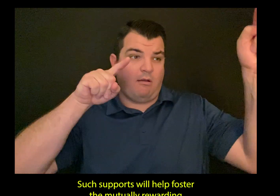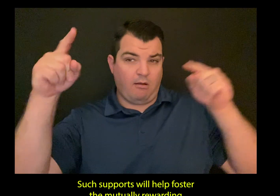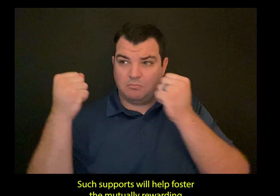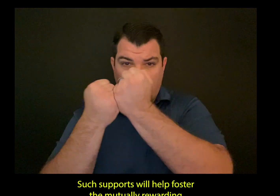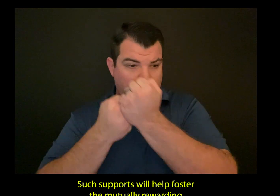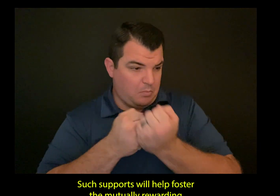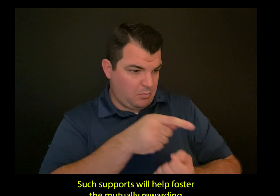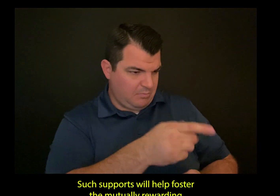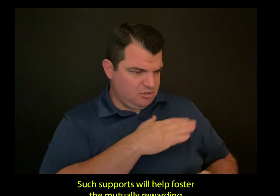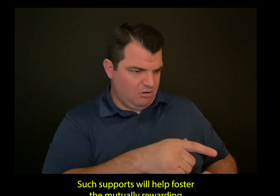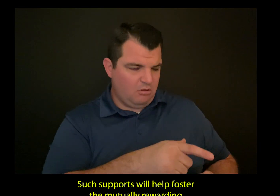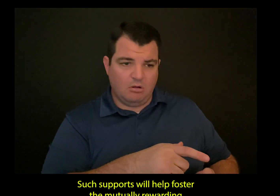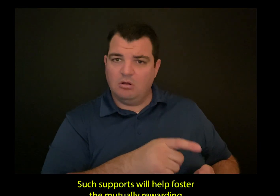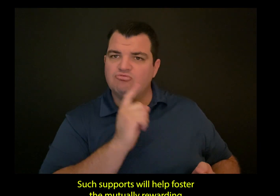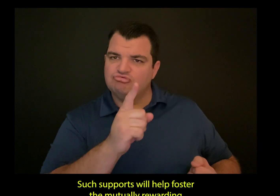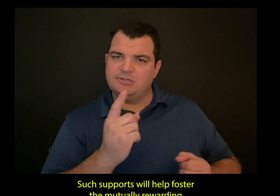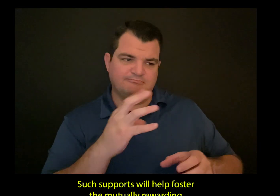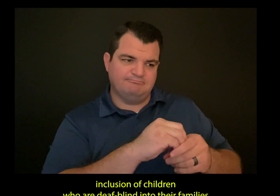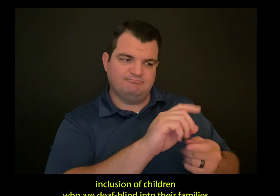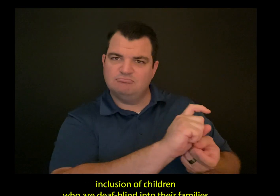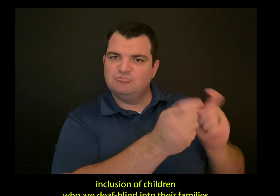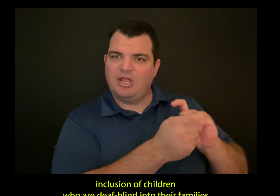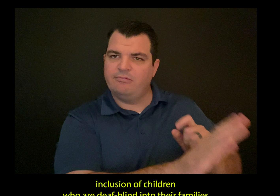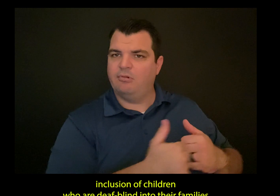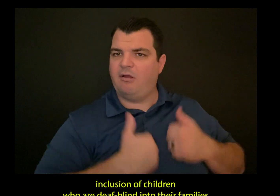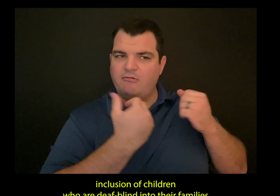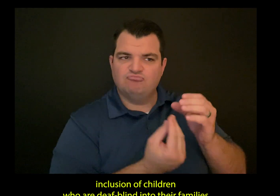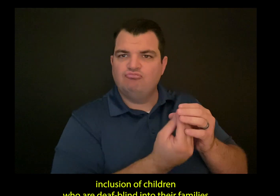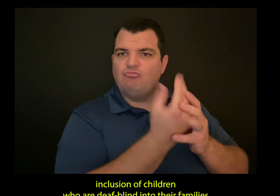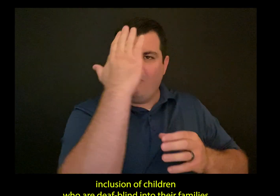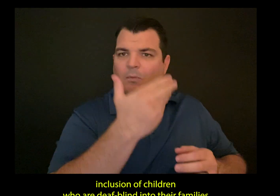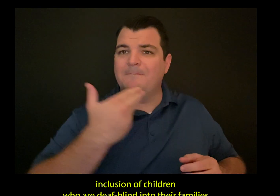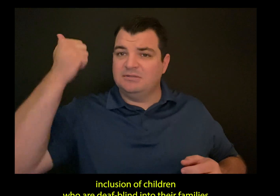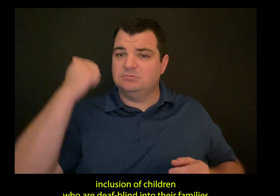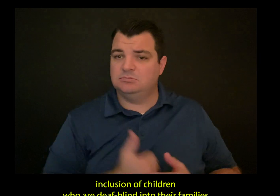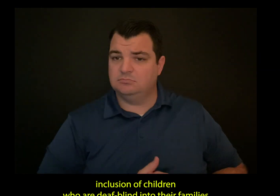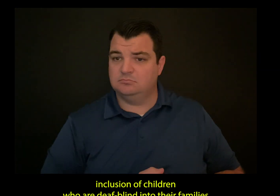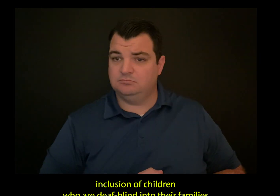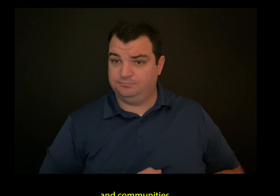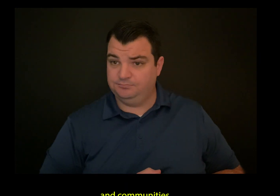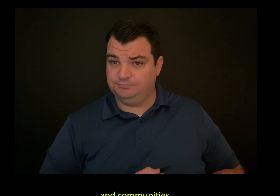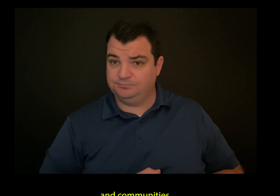Such supports will help foster the mutually rewarding inclusion of children who are deafblind into their families and